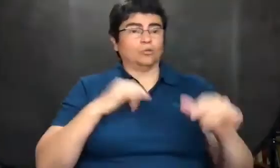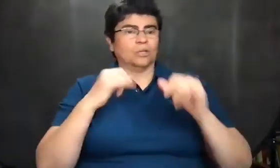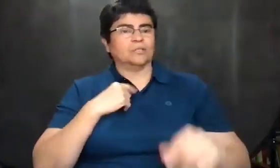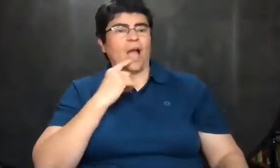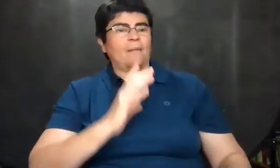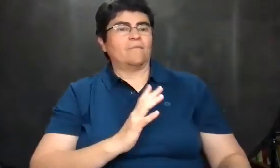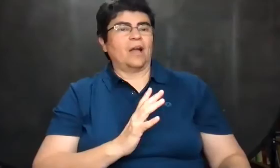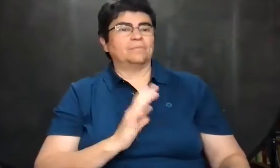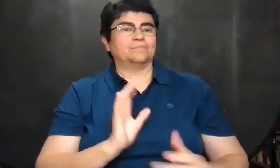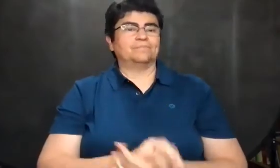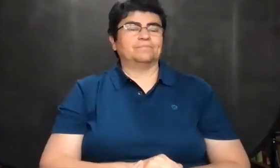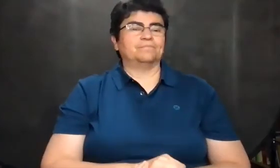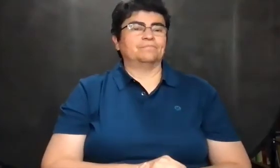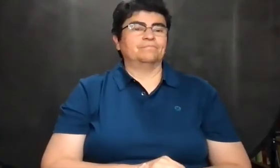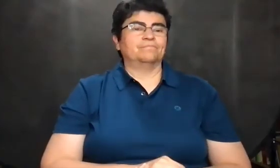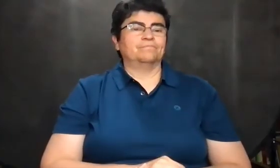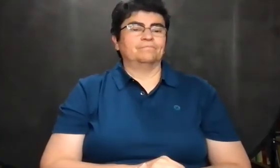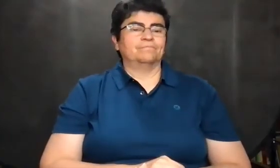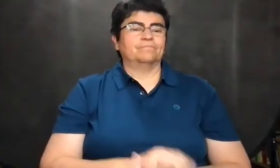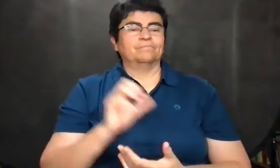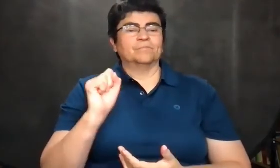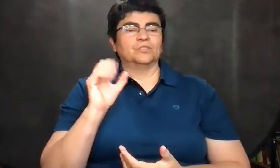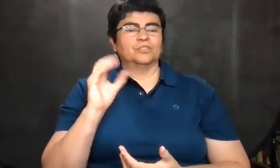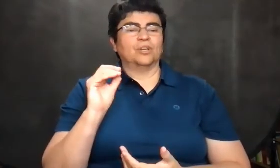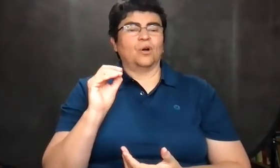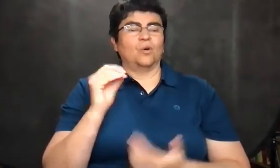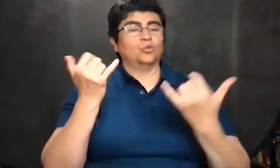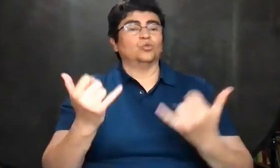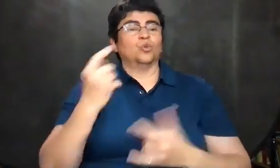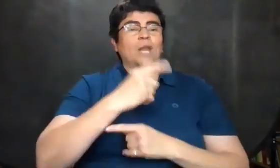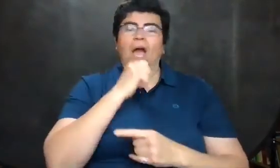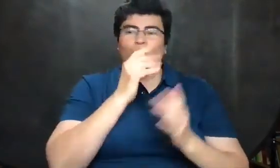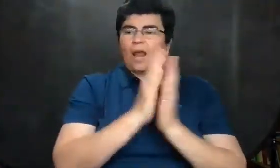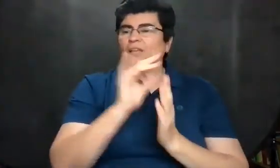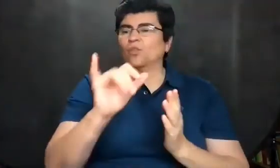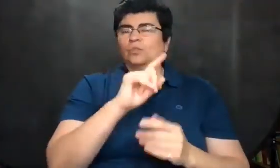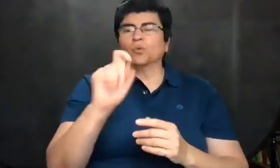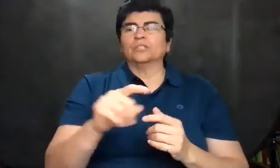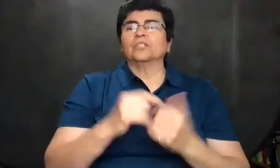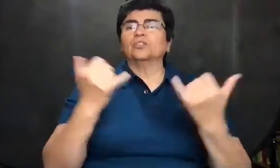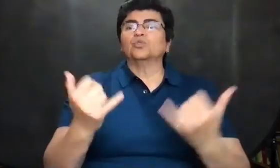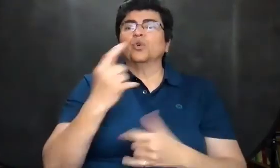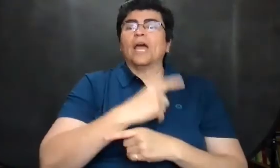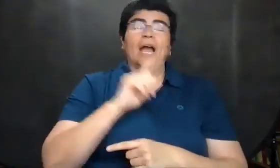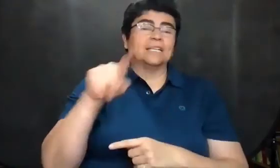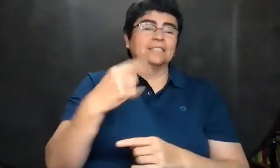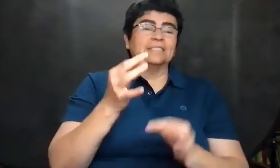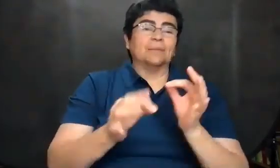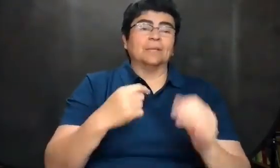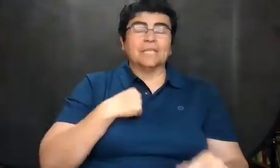So today I don't ask those questions. Today, I just simply say, hi, it's Mom. Just wanted to let you know I'm